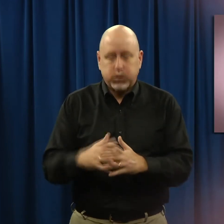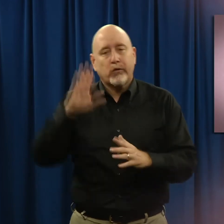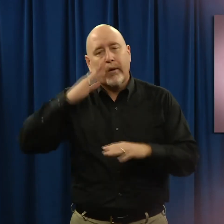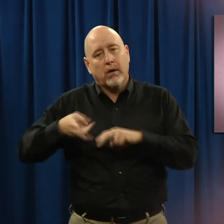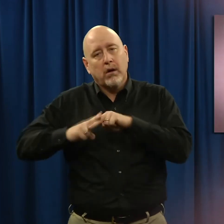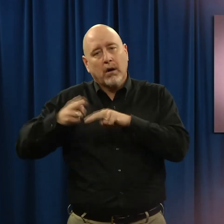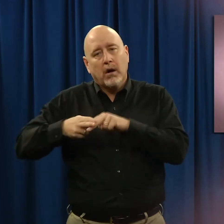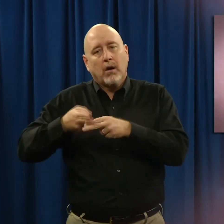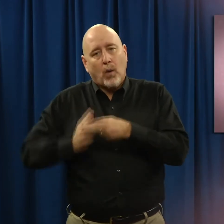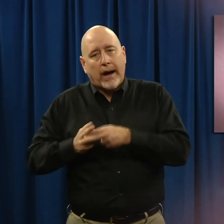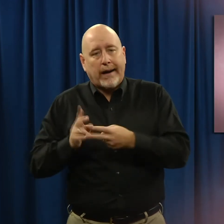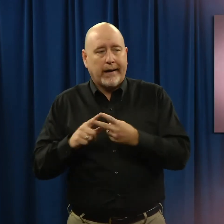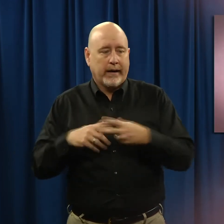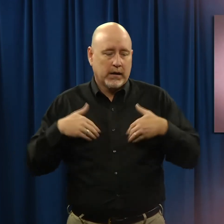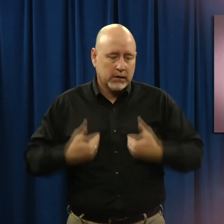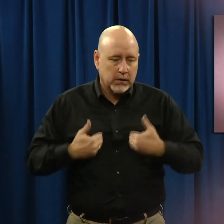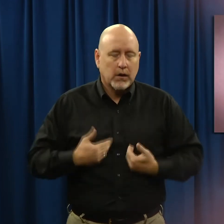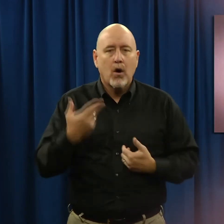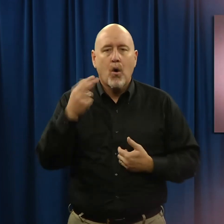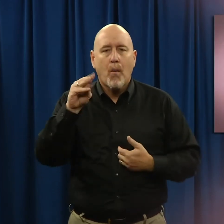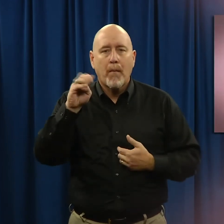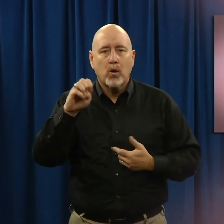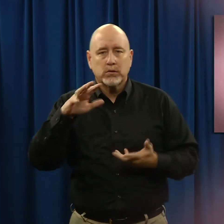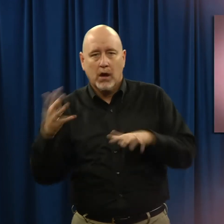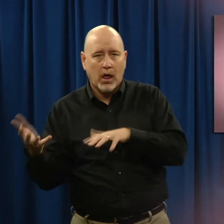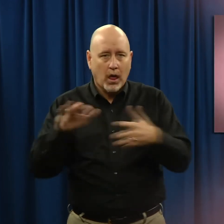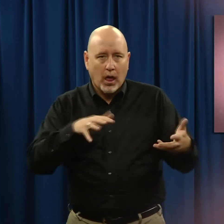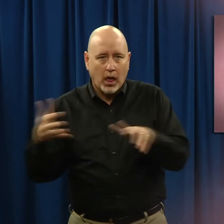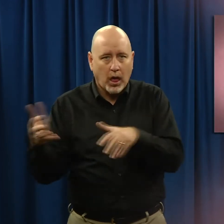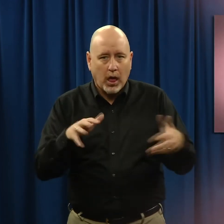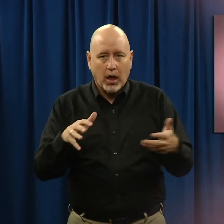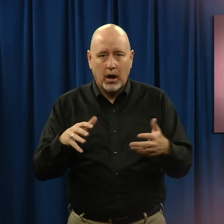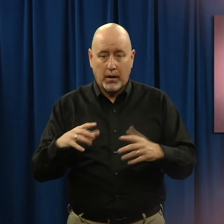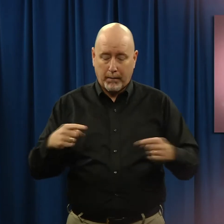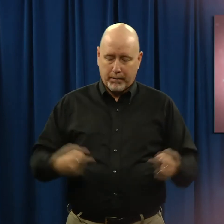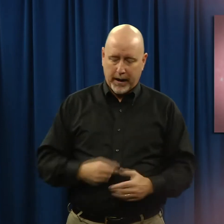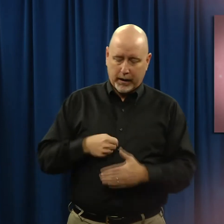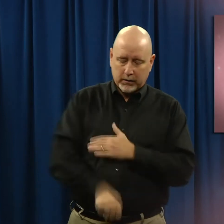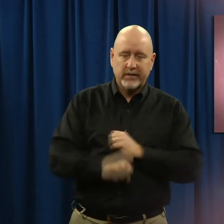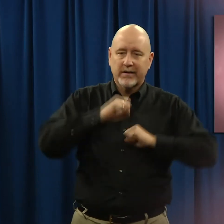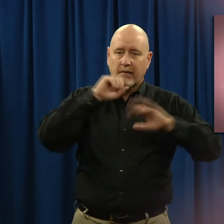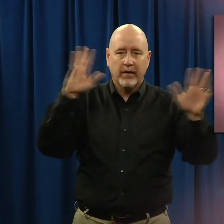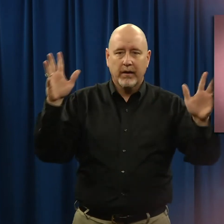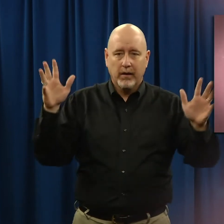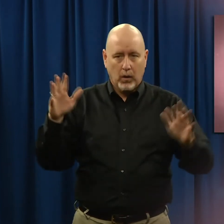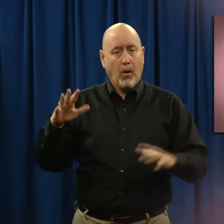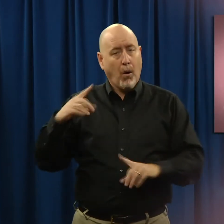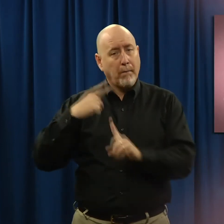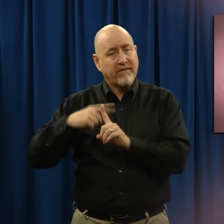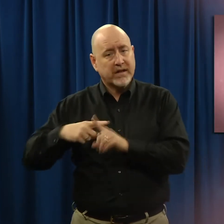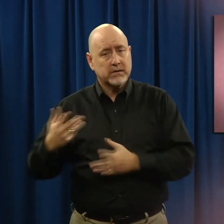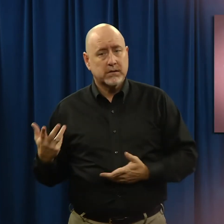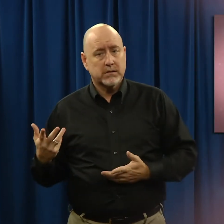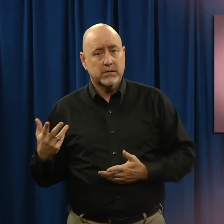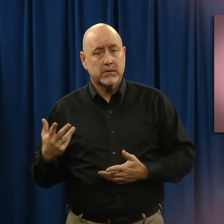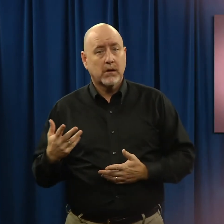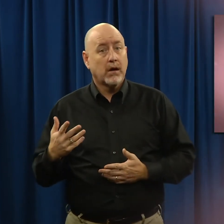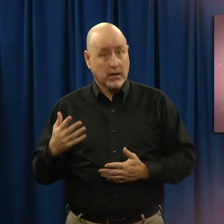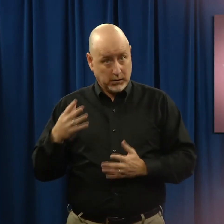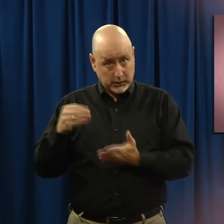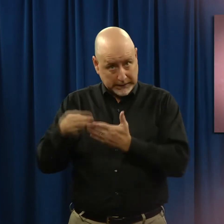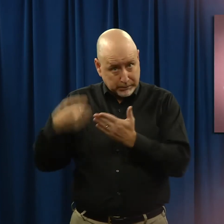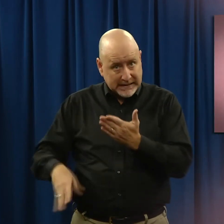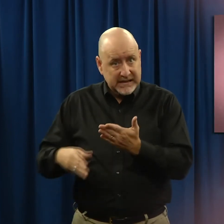gain, fatigue, and hormonal imbalance, not having to experience the pain of childbirth, not having the financial